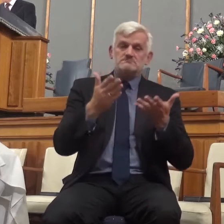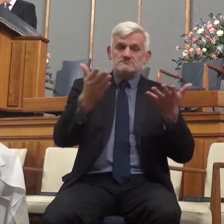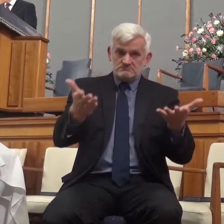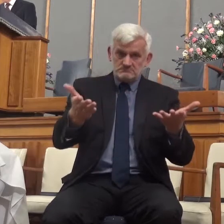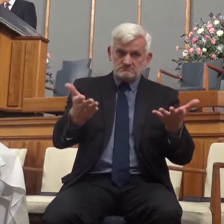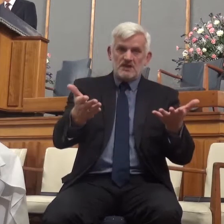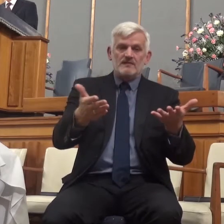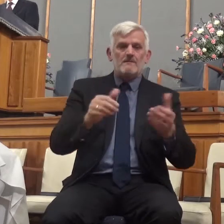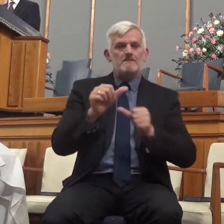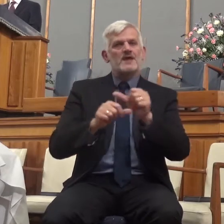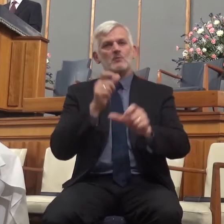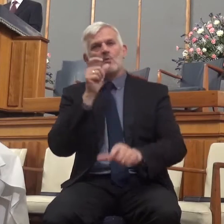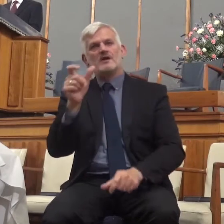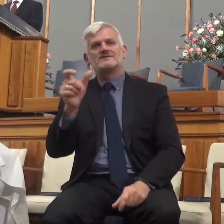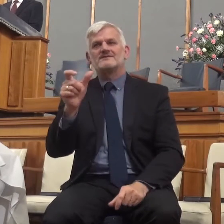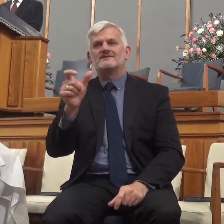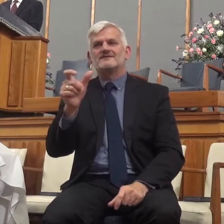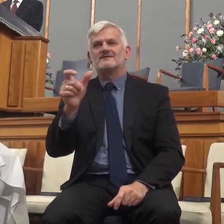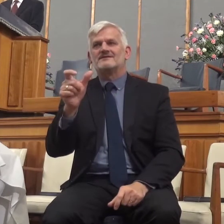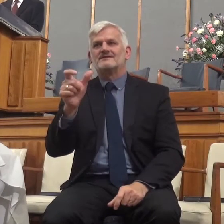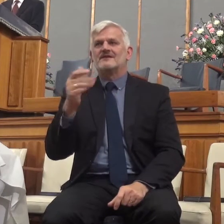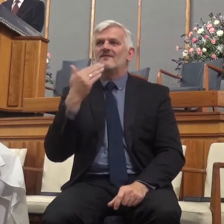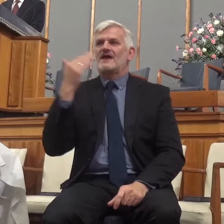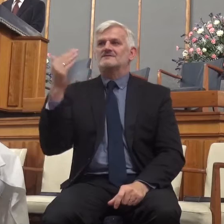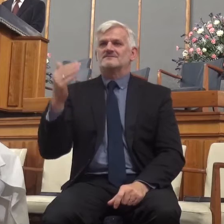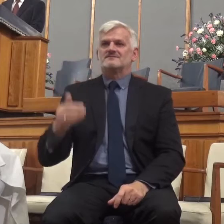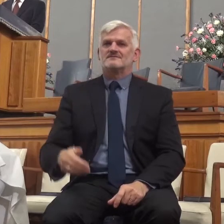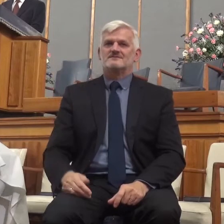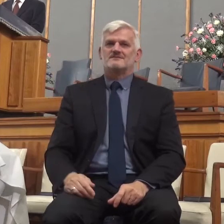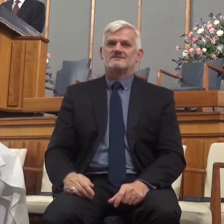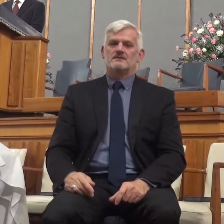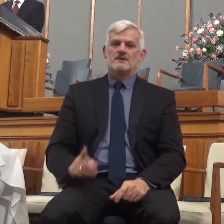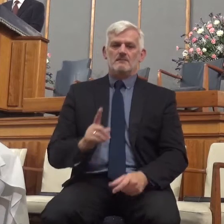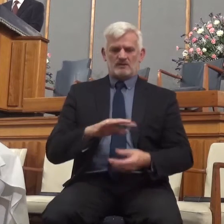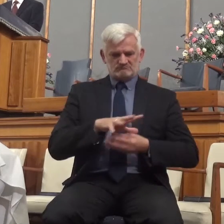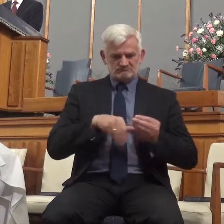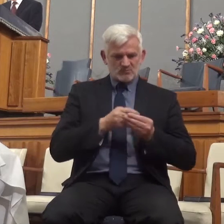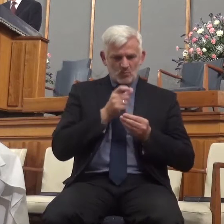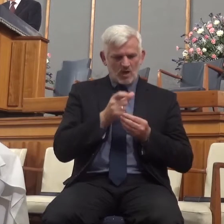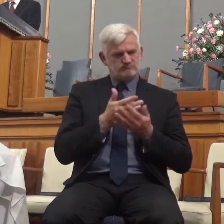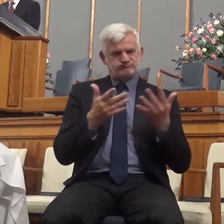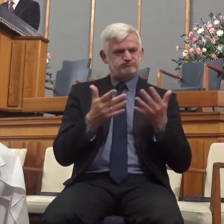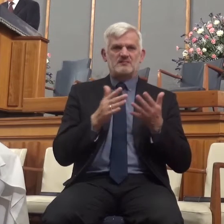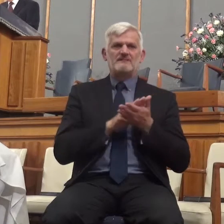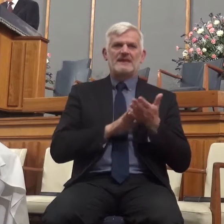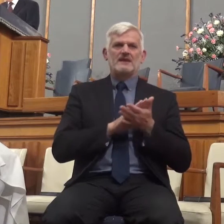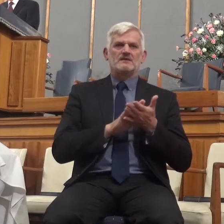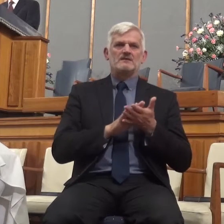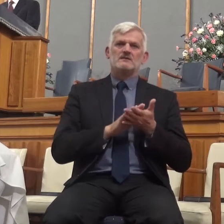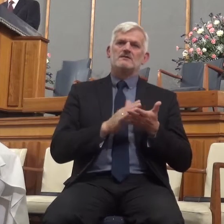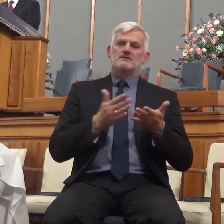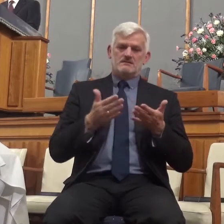Him thanks. Express relief for things that He has done for you.